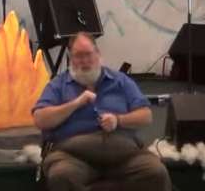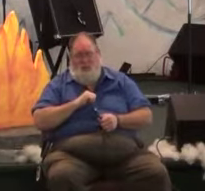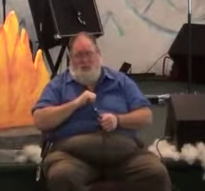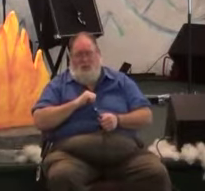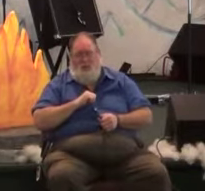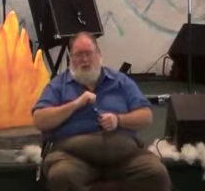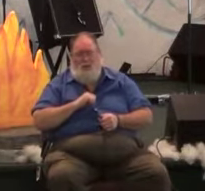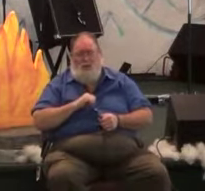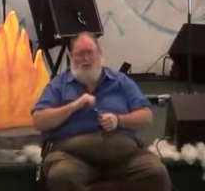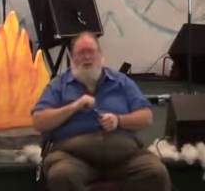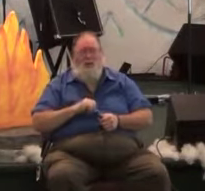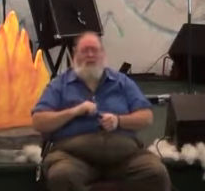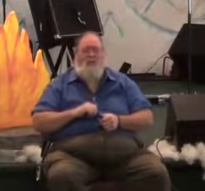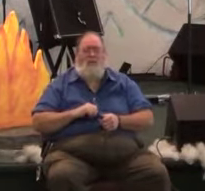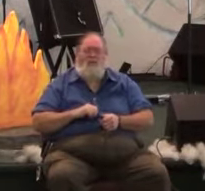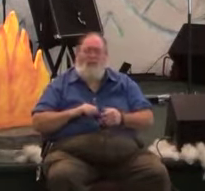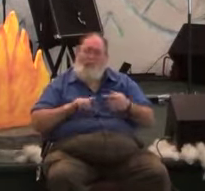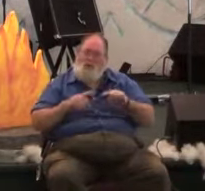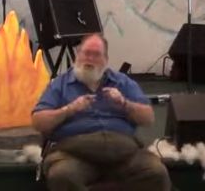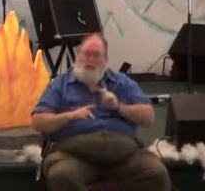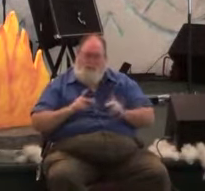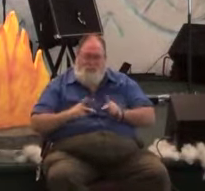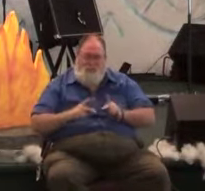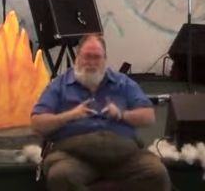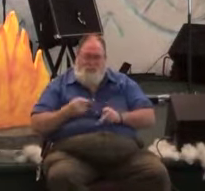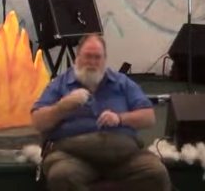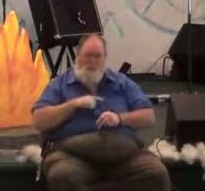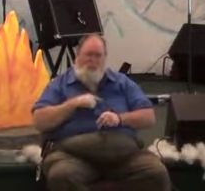going to read in just a second that Herod was prideful.